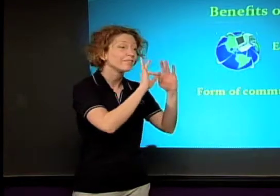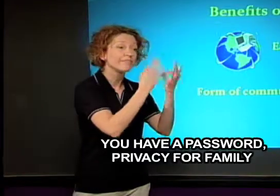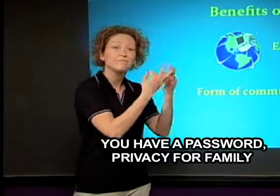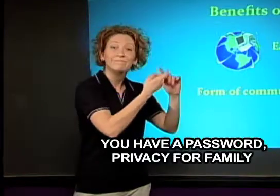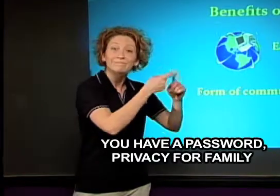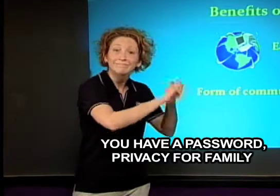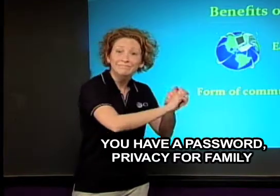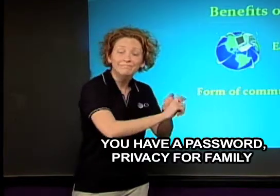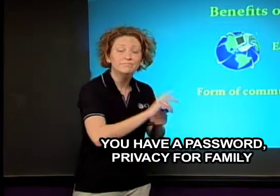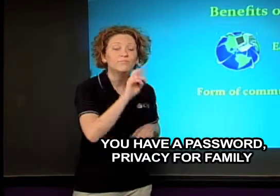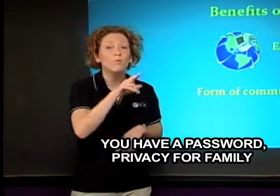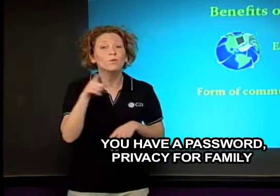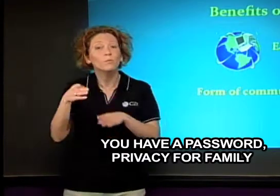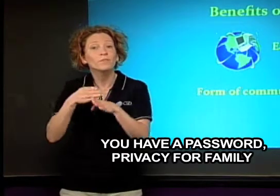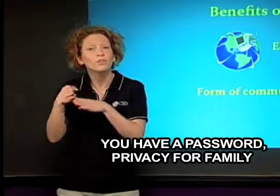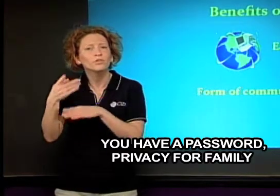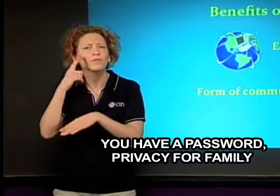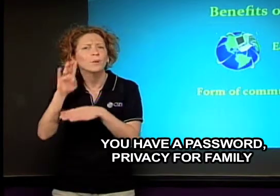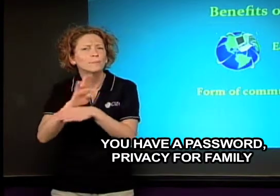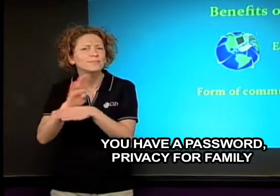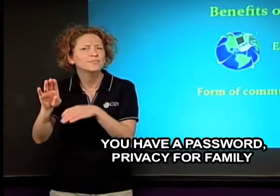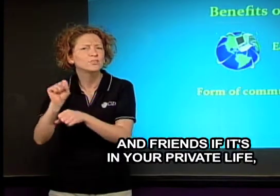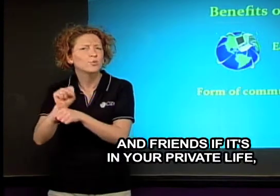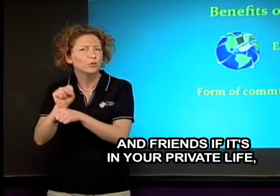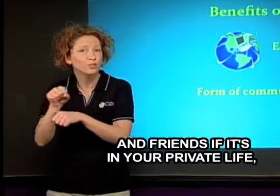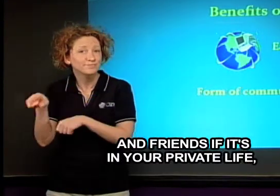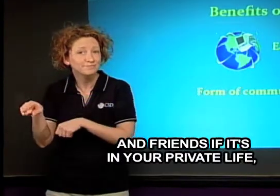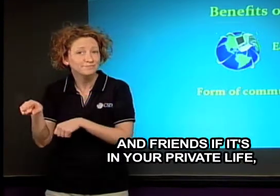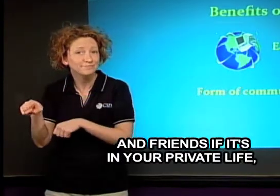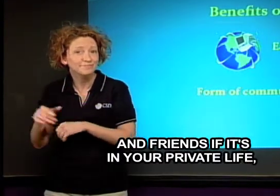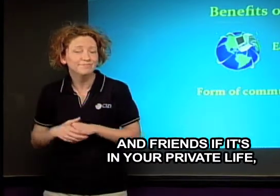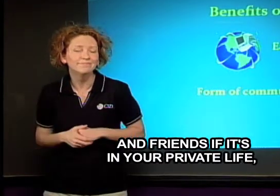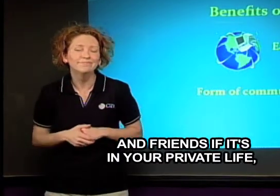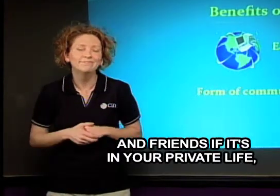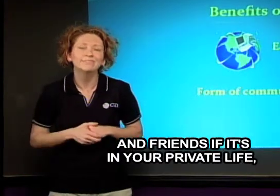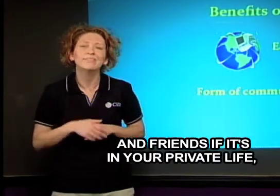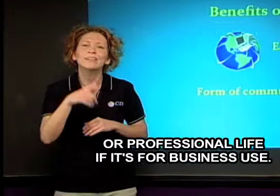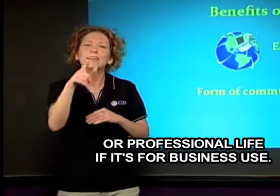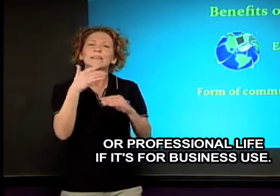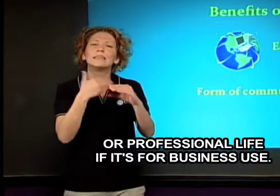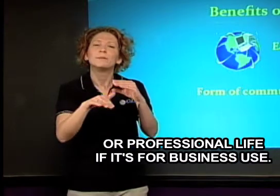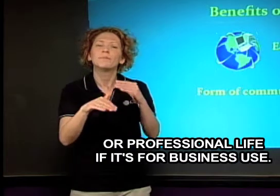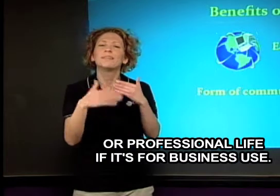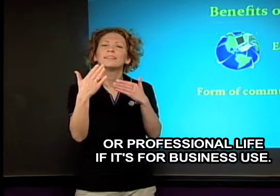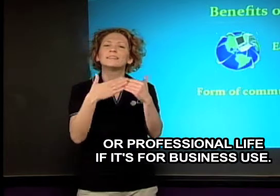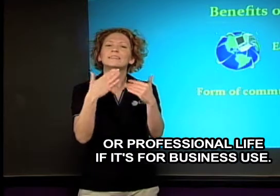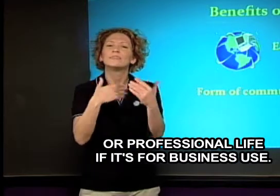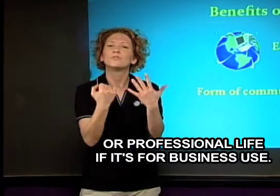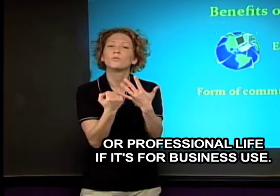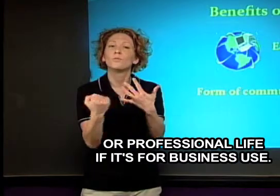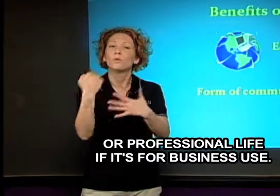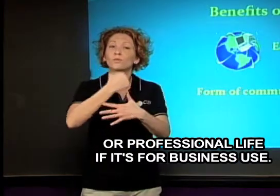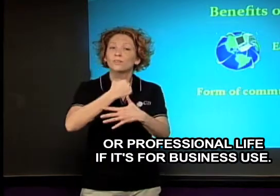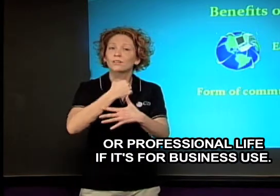You have a password or privacy for family and friends if it's in your private life, or professional life if it's for business use.